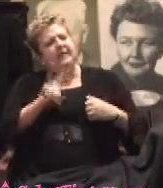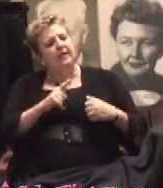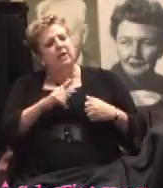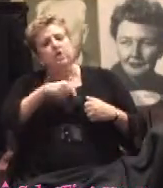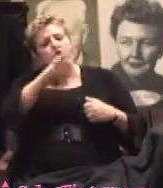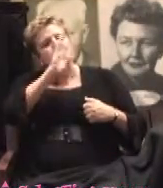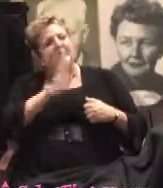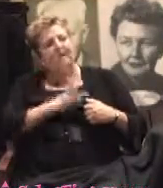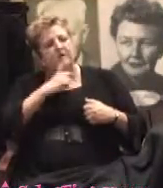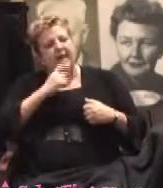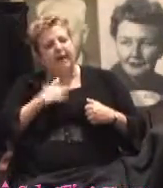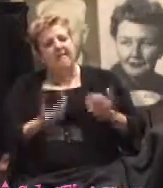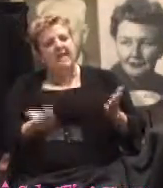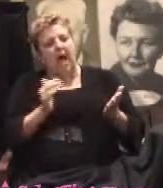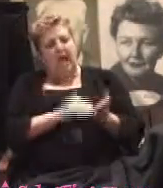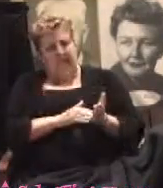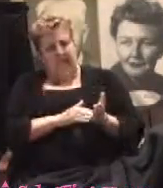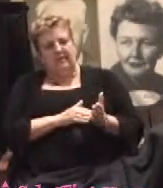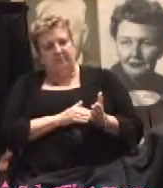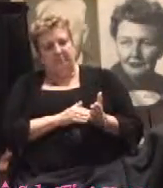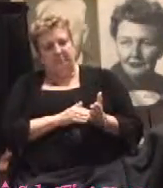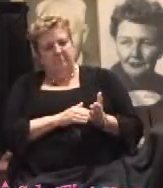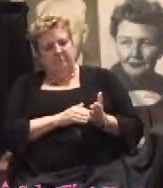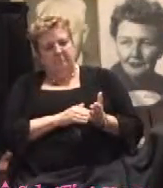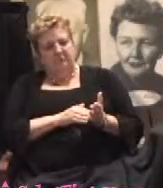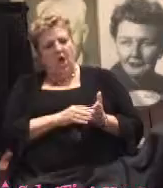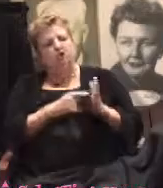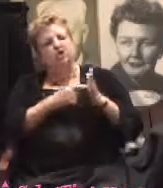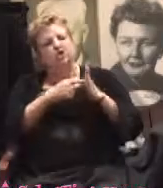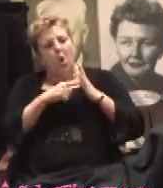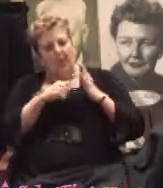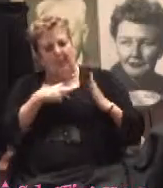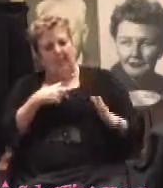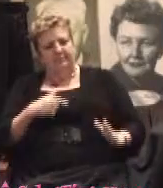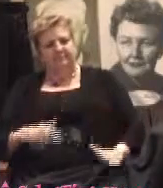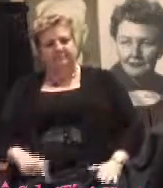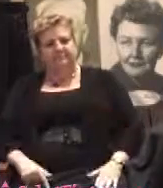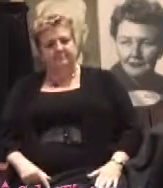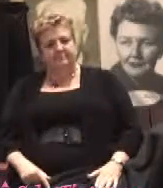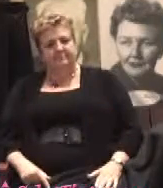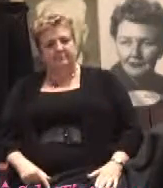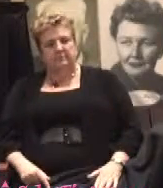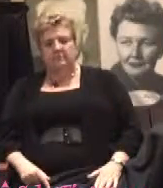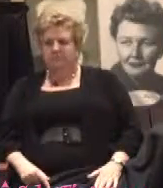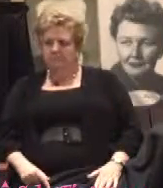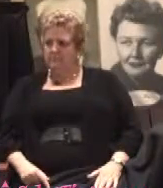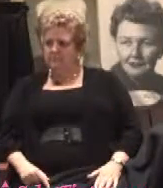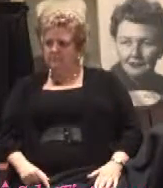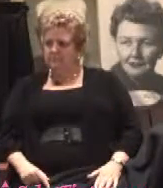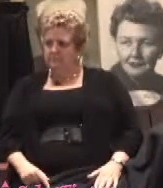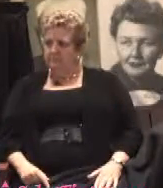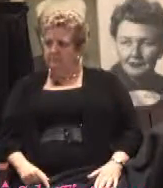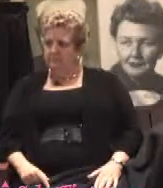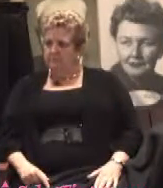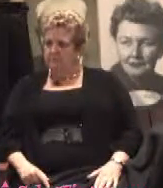love your daughter again? Just show me and I'll know. And I thought, God, I gotta find